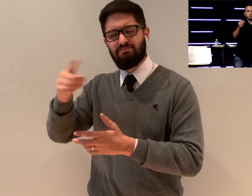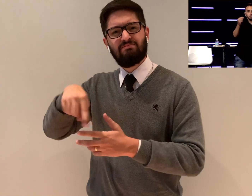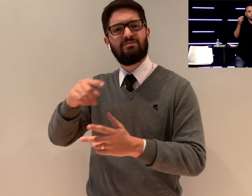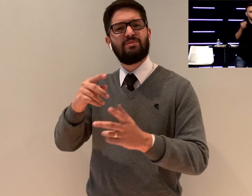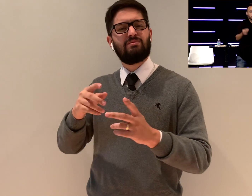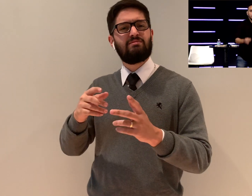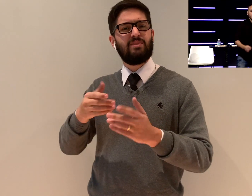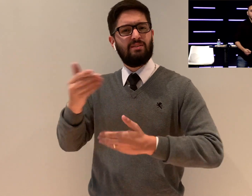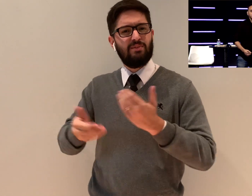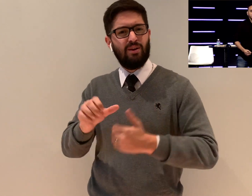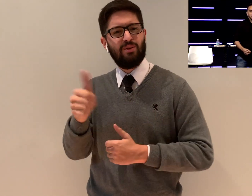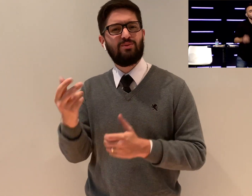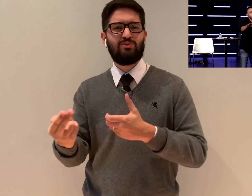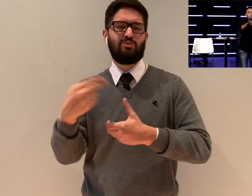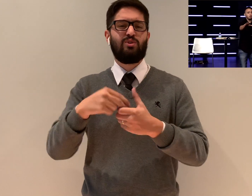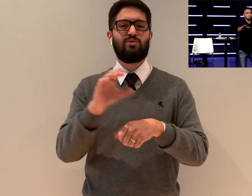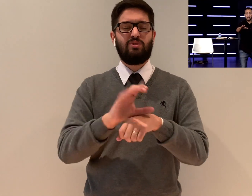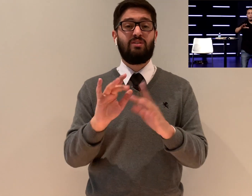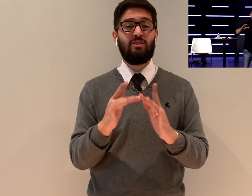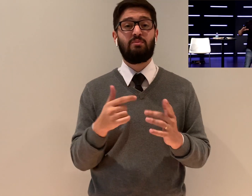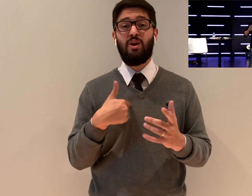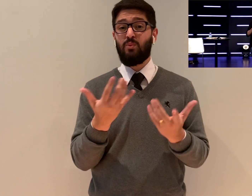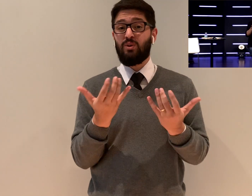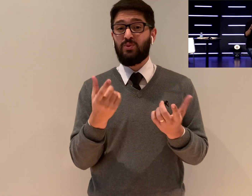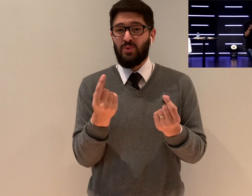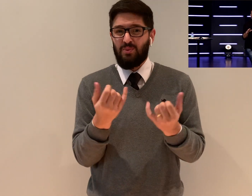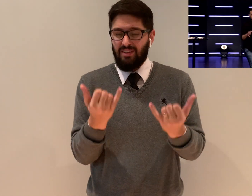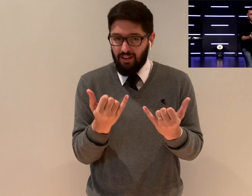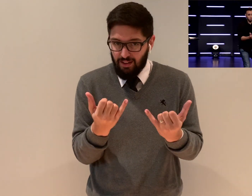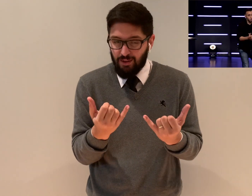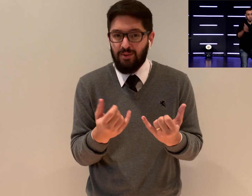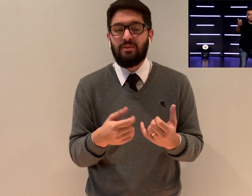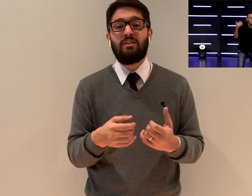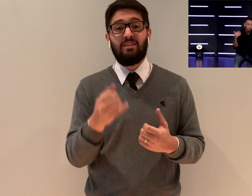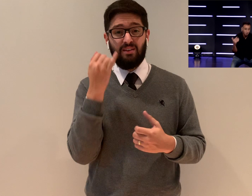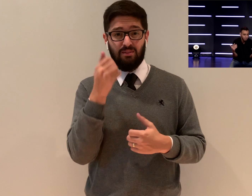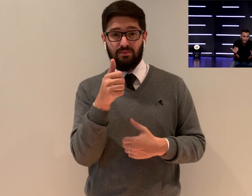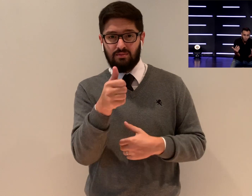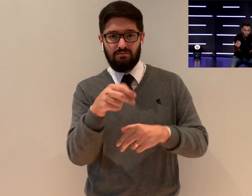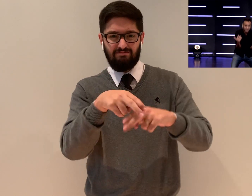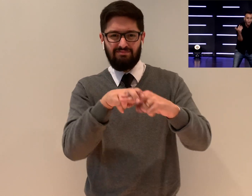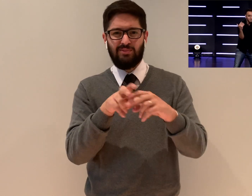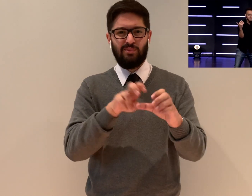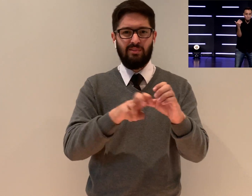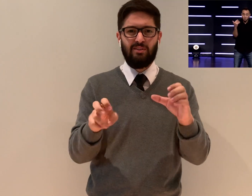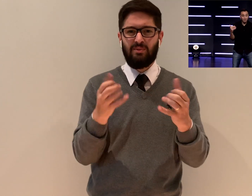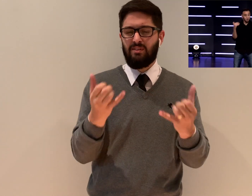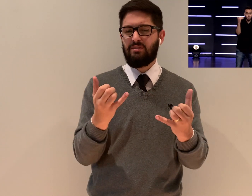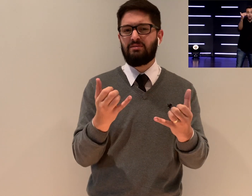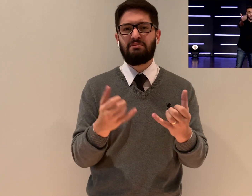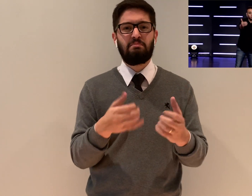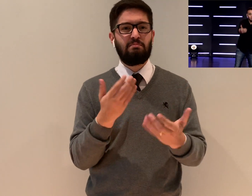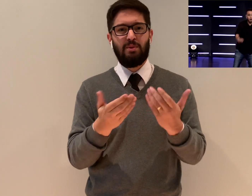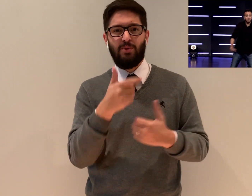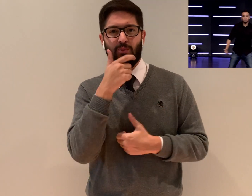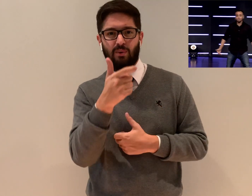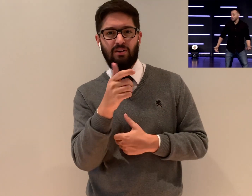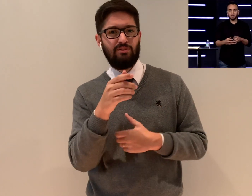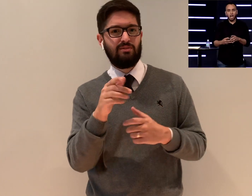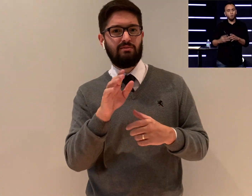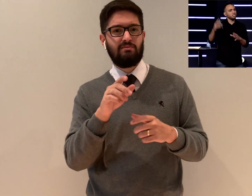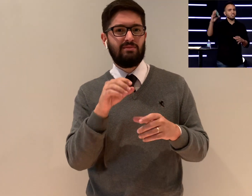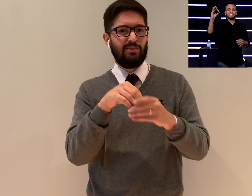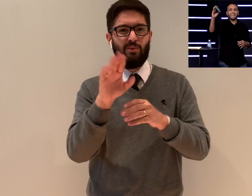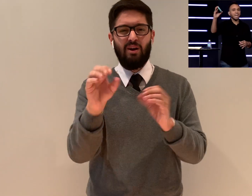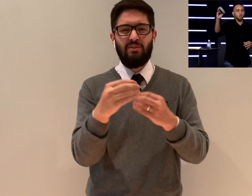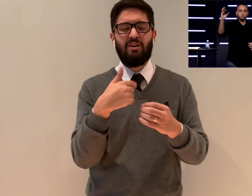join church online. Here's what I want to do right now. I'm going to get really, really practical. If you're sitting on your couch right now, maybe you're watching from your office,